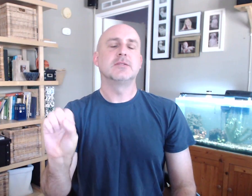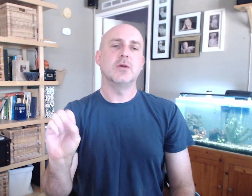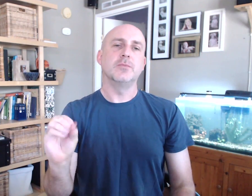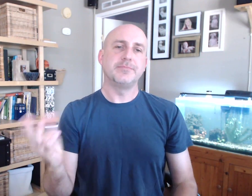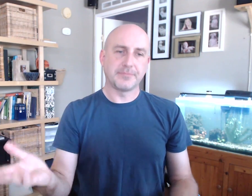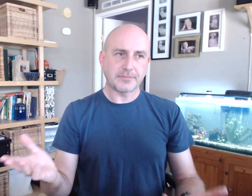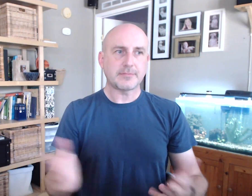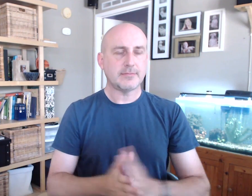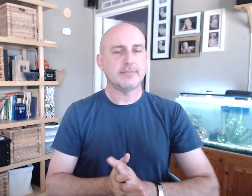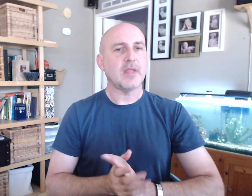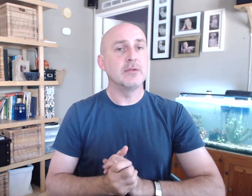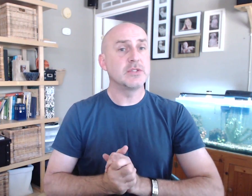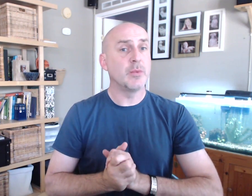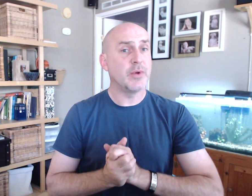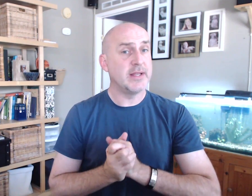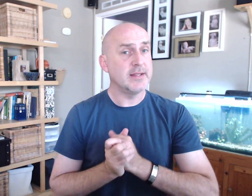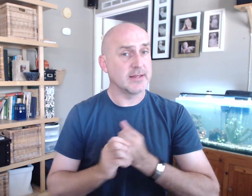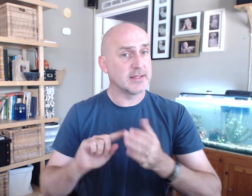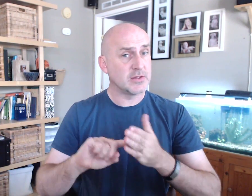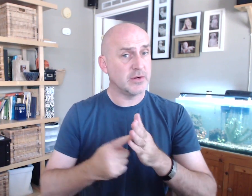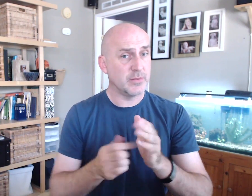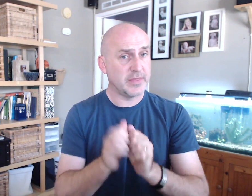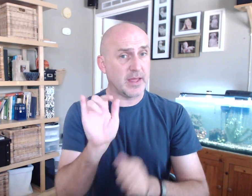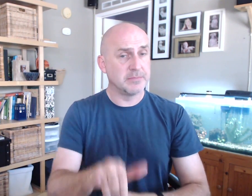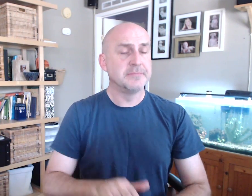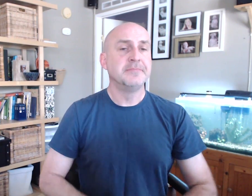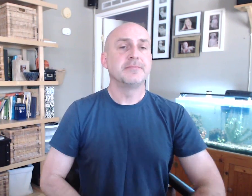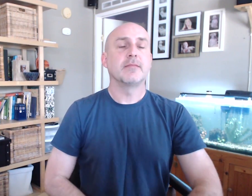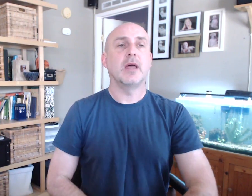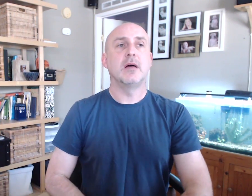So let's jump right in and get started with that.